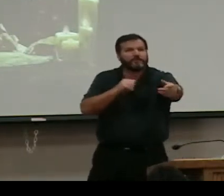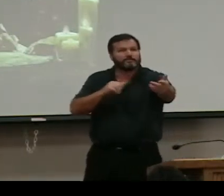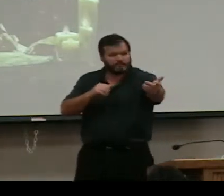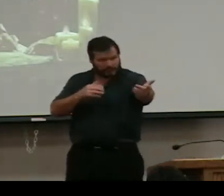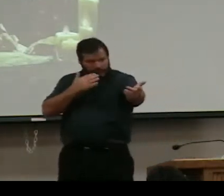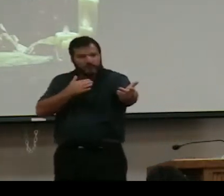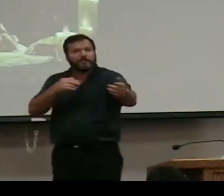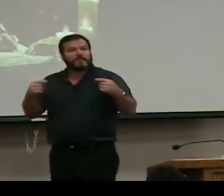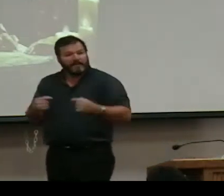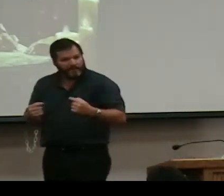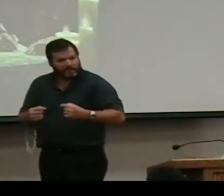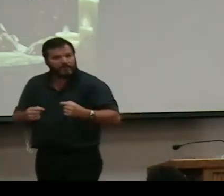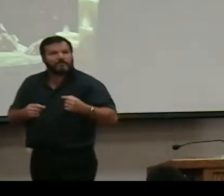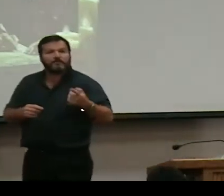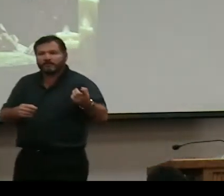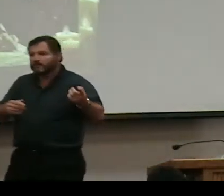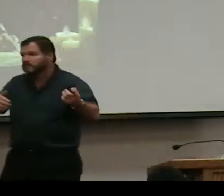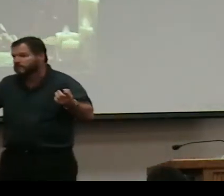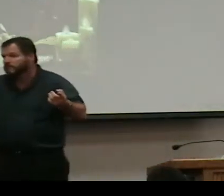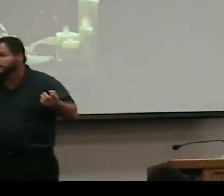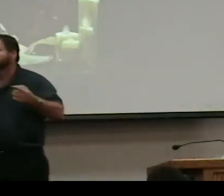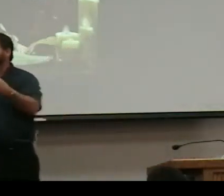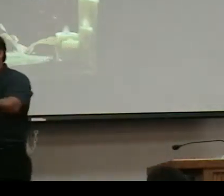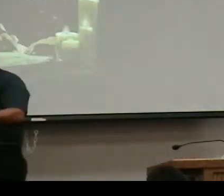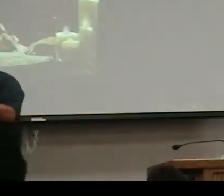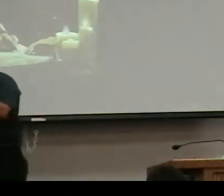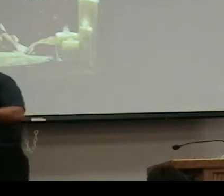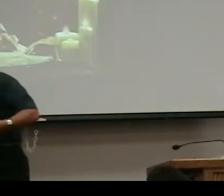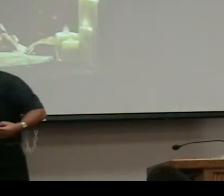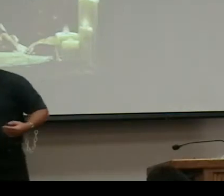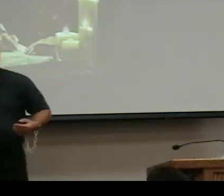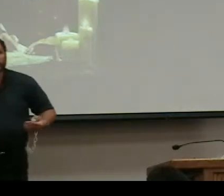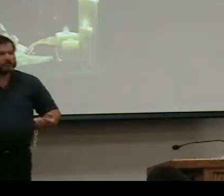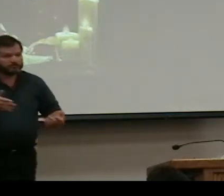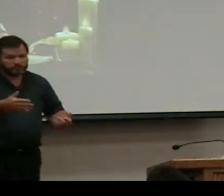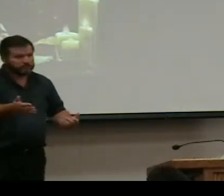Suffering? Yes. Pain? You have struggles?